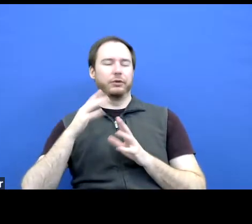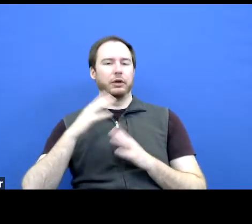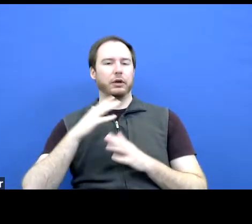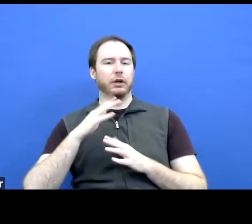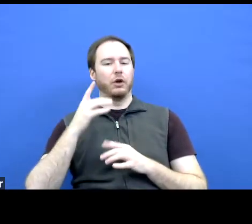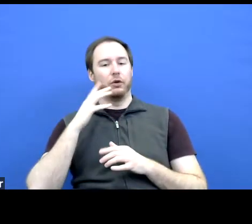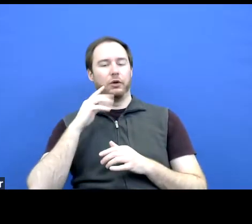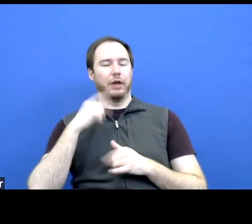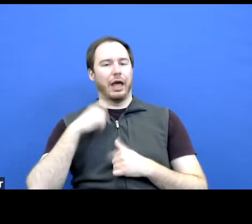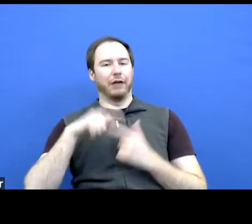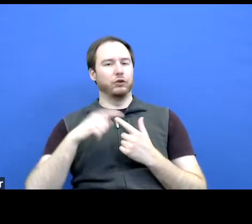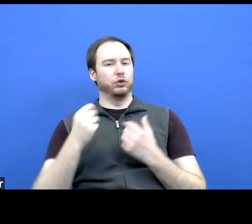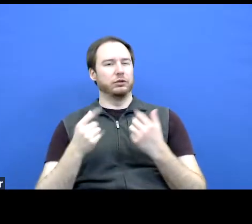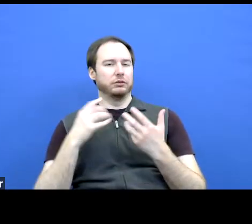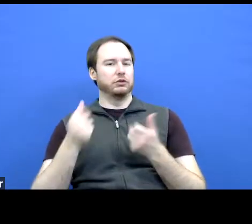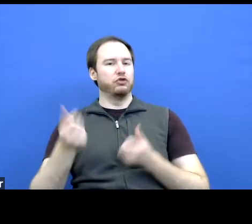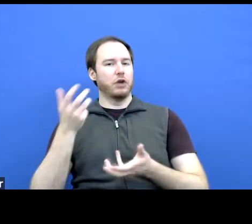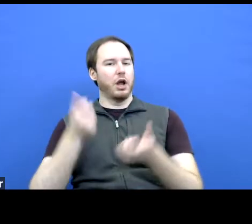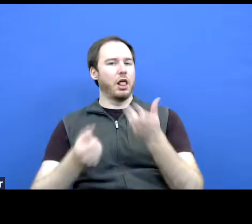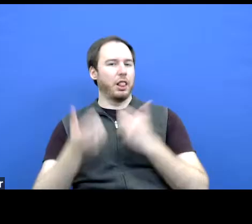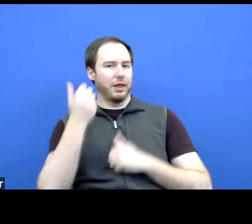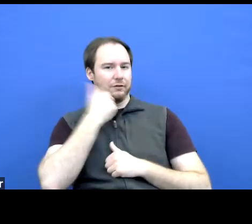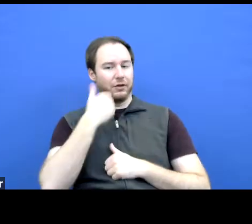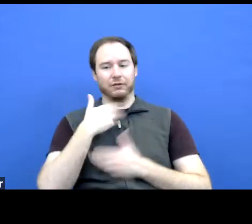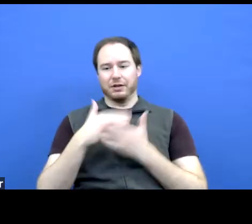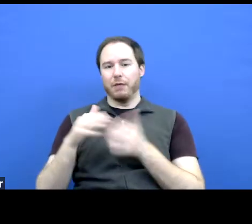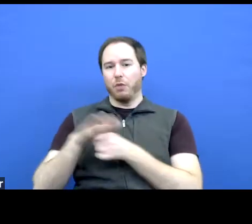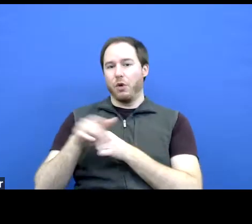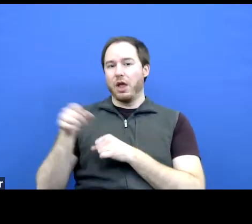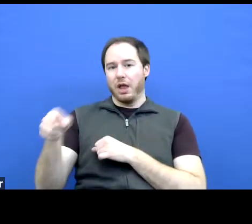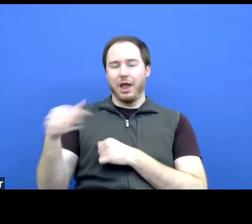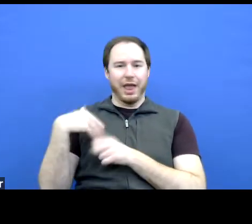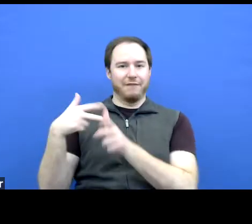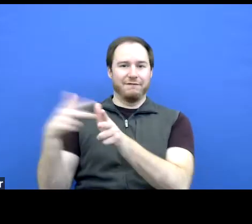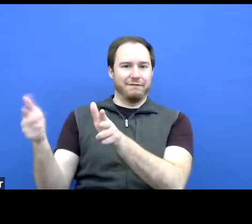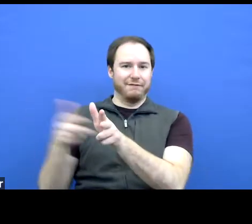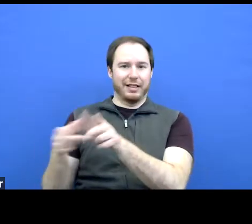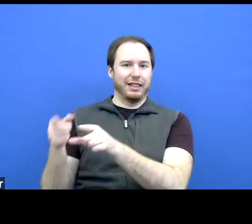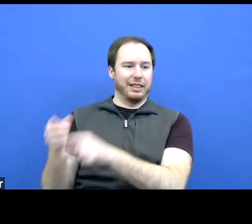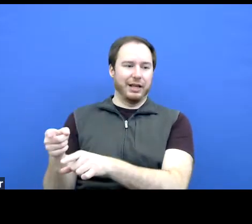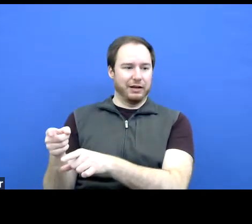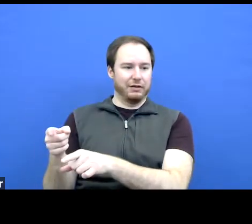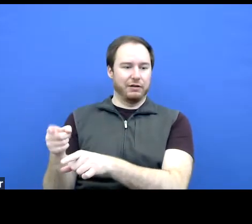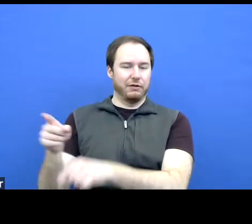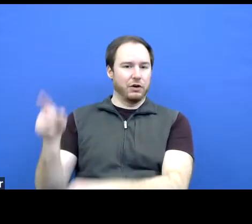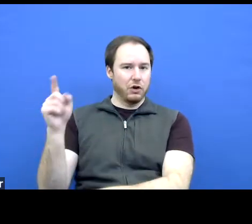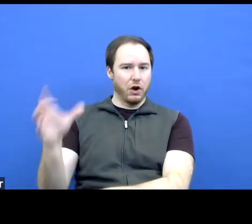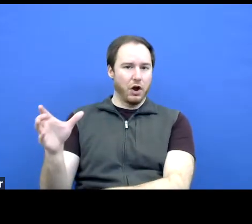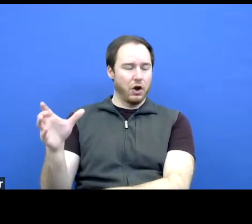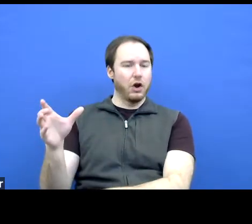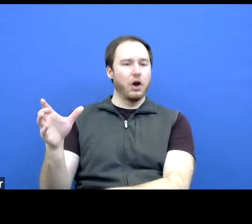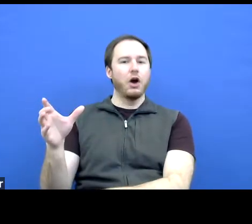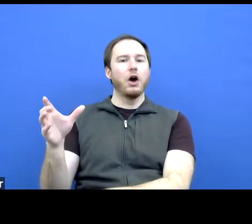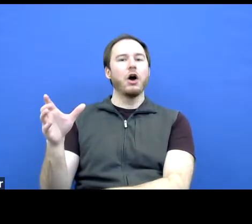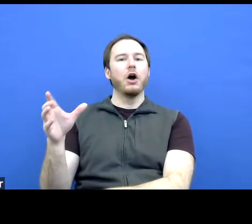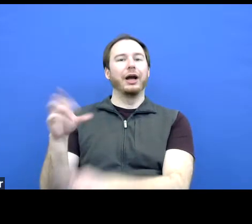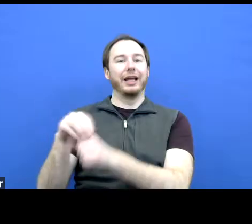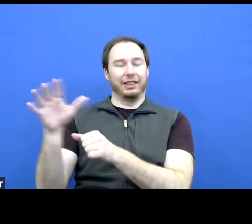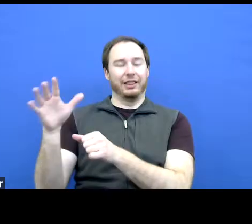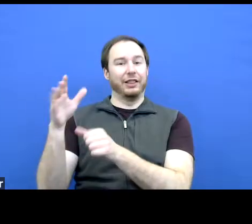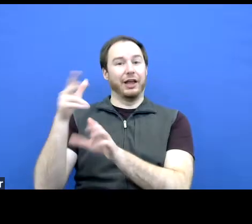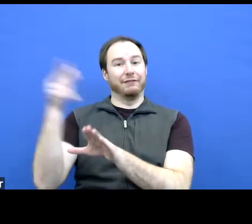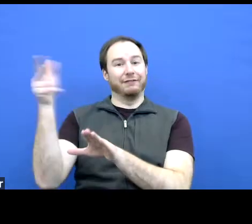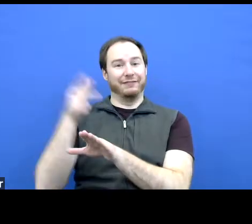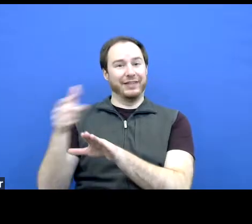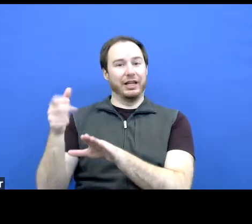have to do on the daily, because like, we have locations where they'll have a fleet of, they'll have 100 cars in their fleet, but, at any